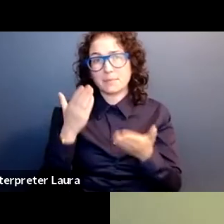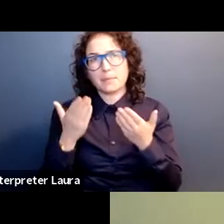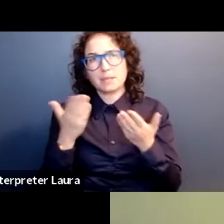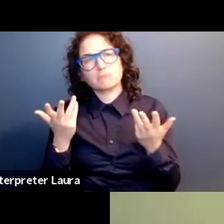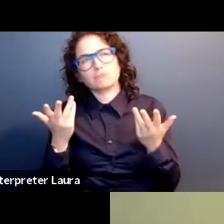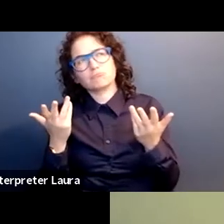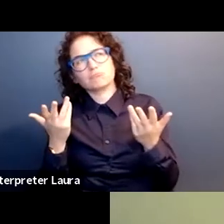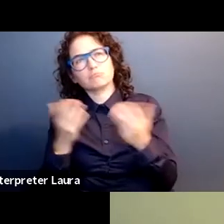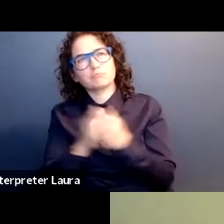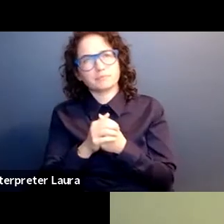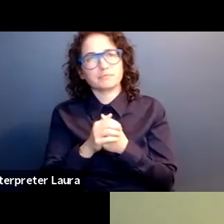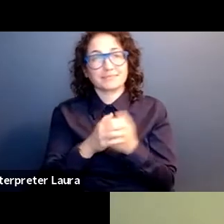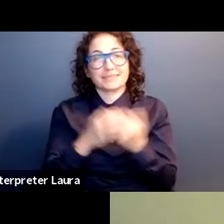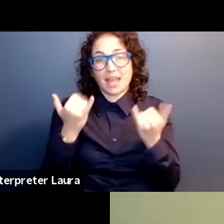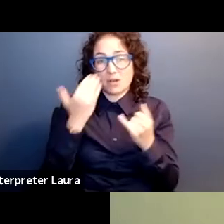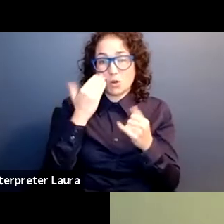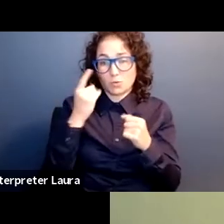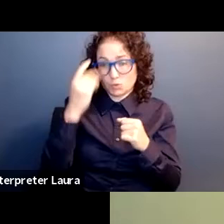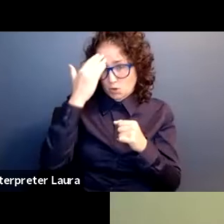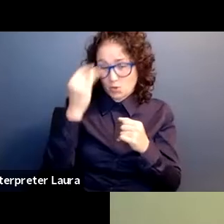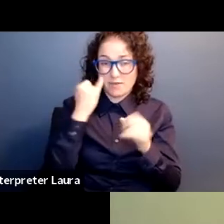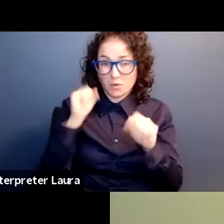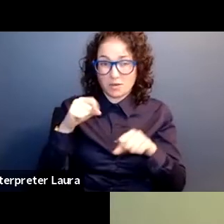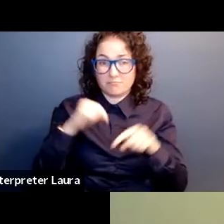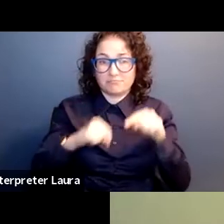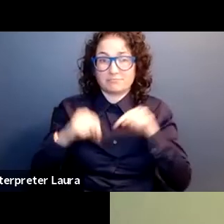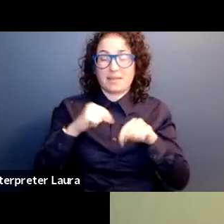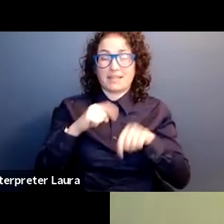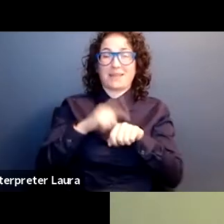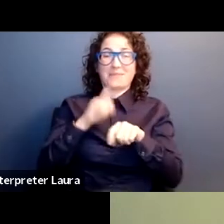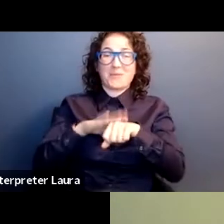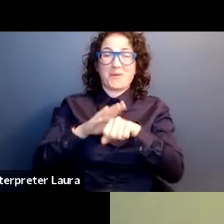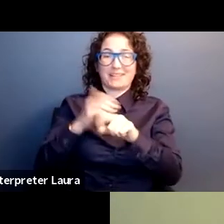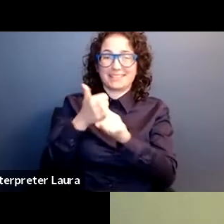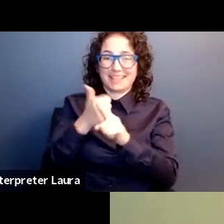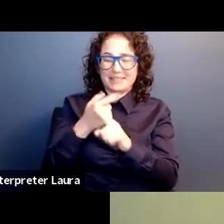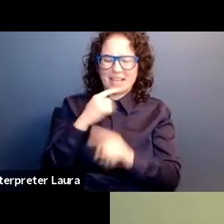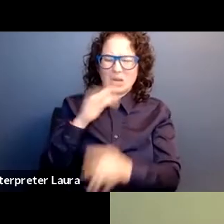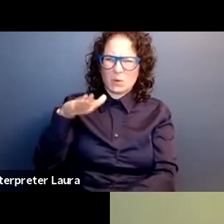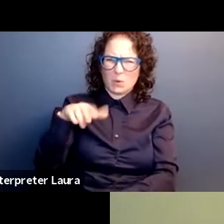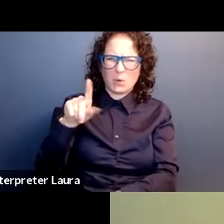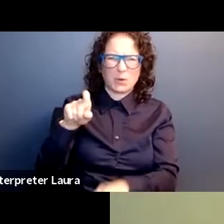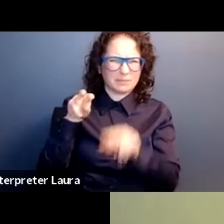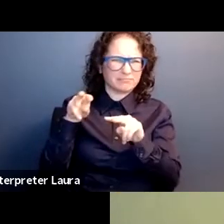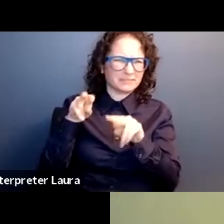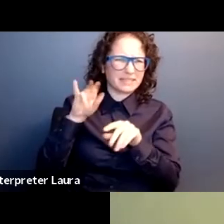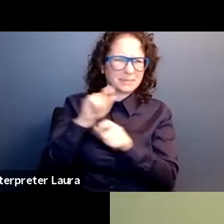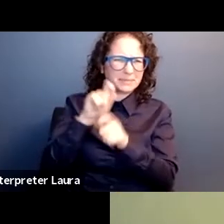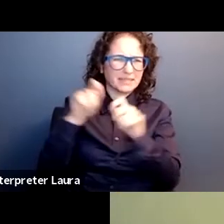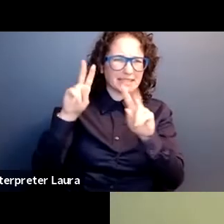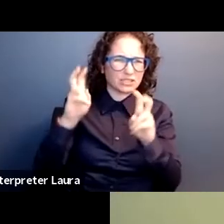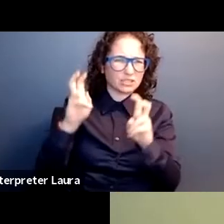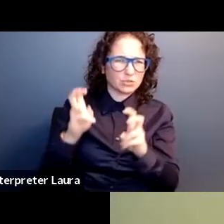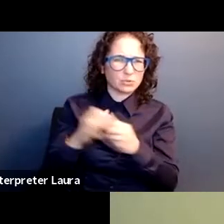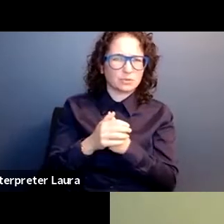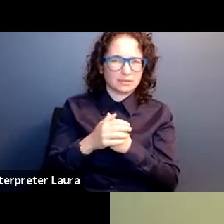maybe knowing what you know now, if you could go back in time and warn yourself, hey, you need to pay attention to this specific issue.